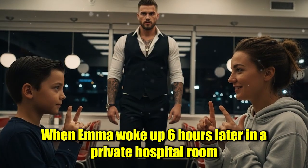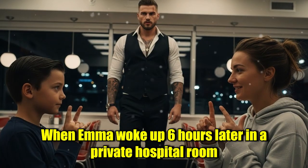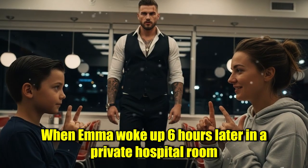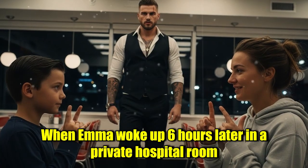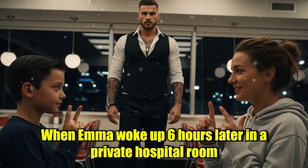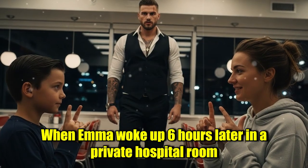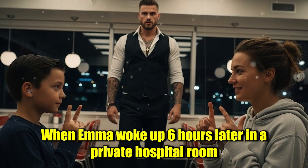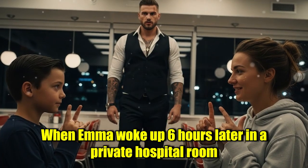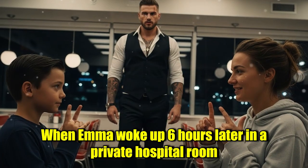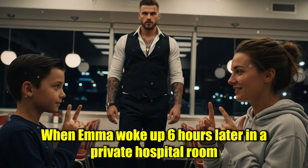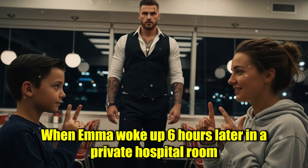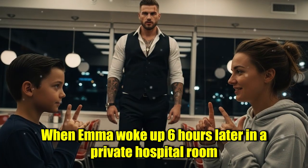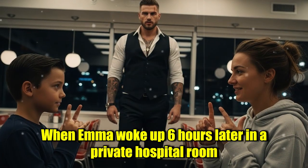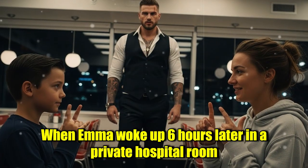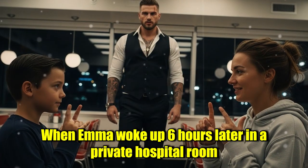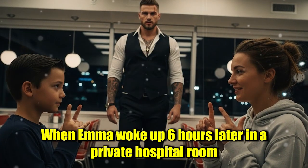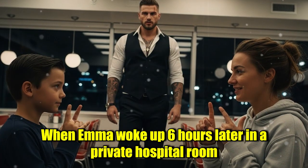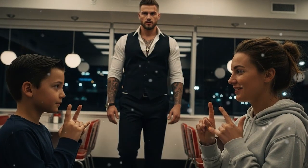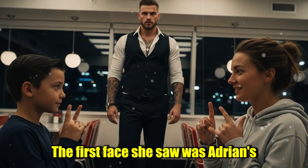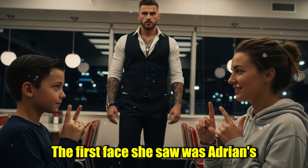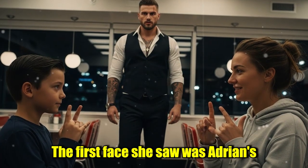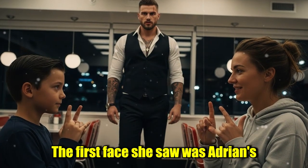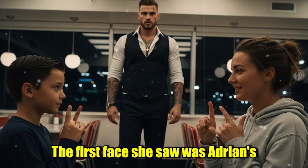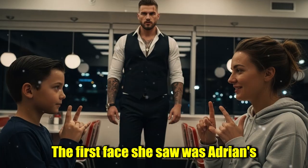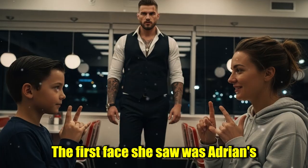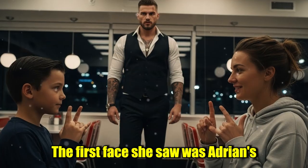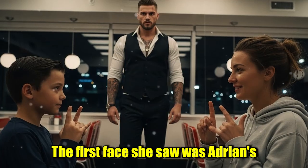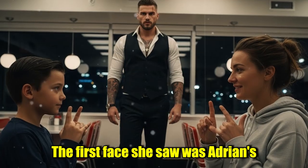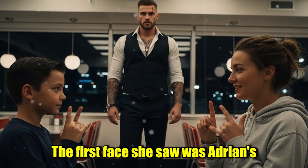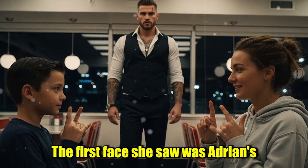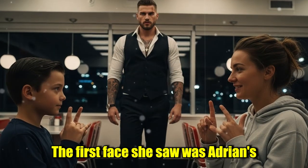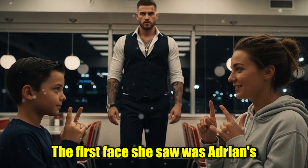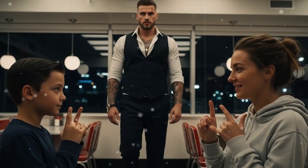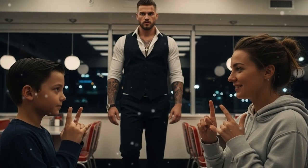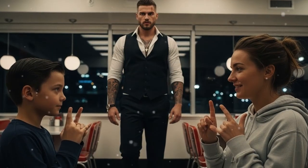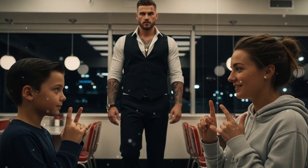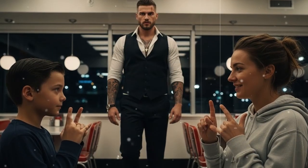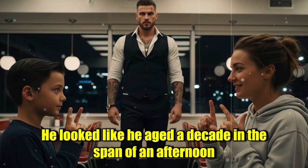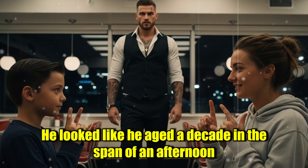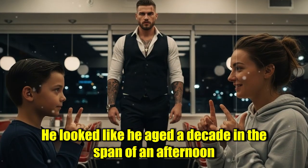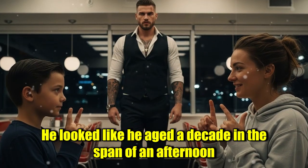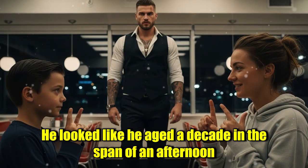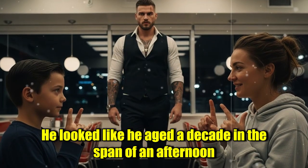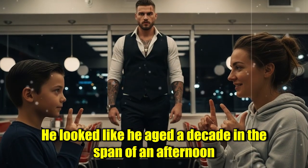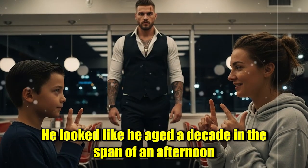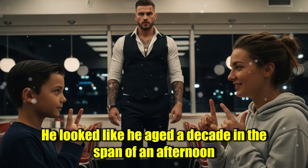up 6 hours later in a private hospital room, the first face she saw was Adrian's. He looked like he'd aged a decade